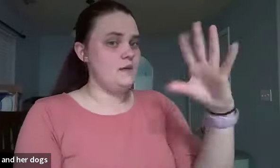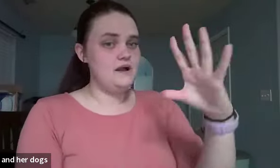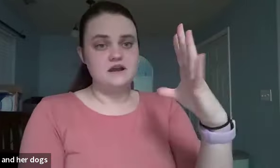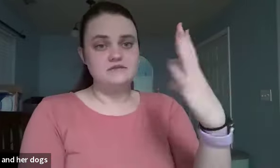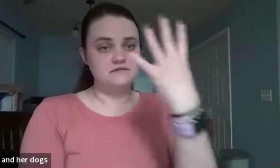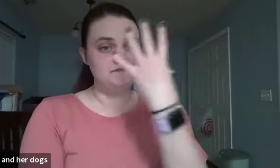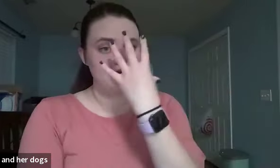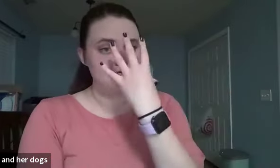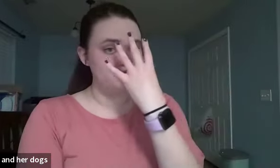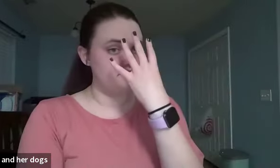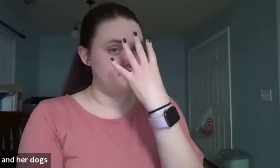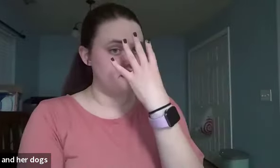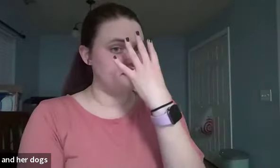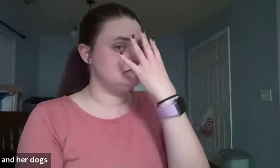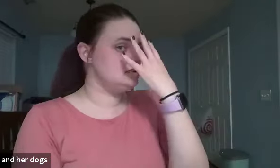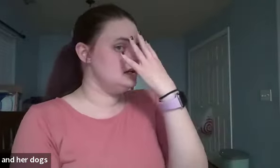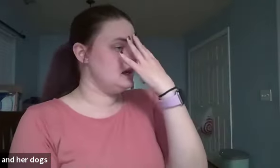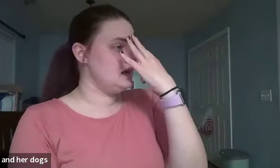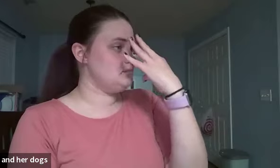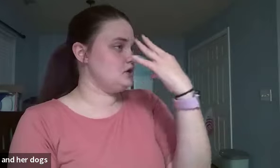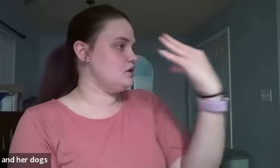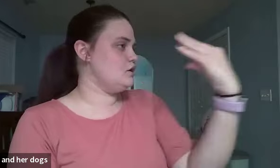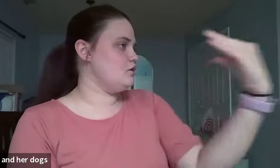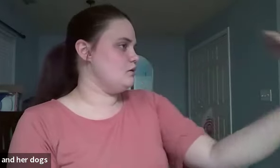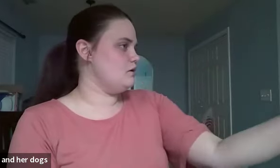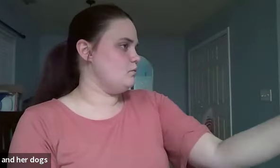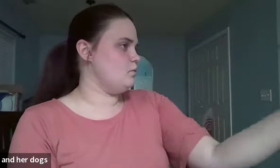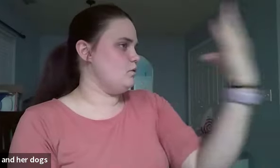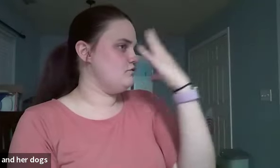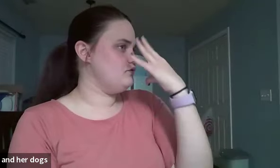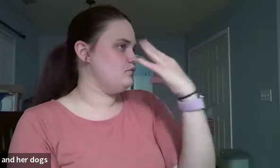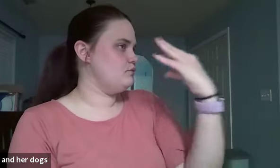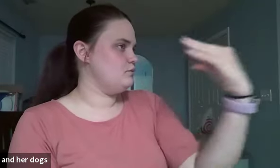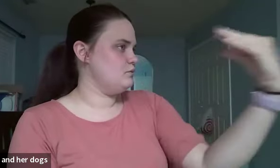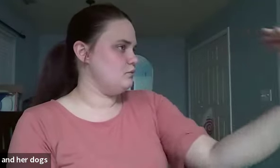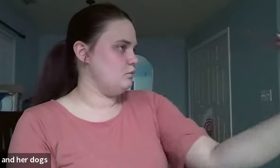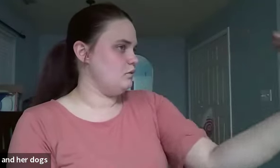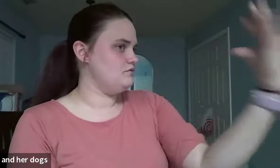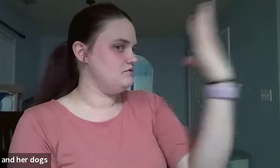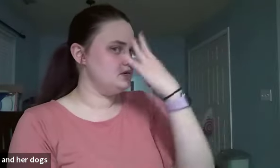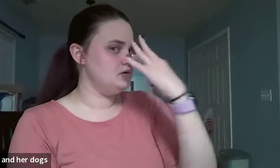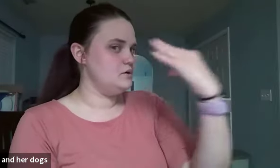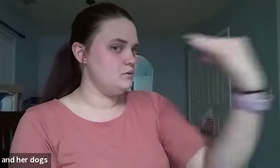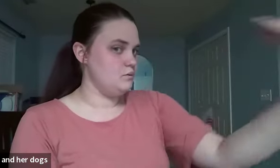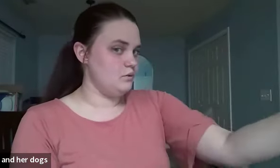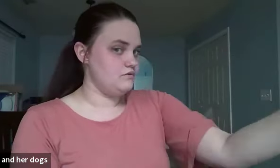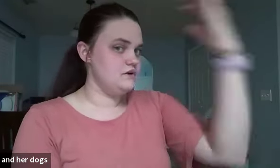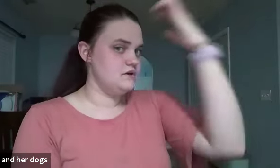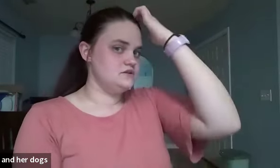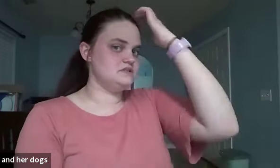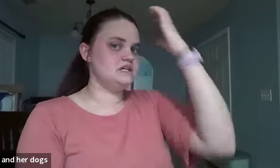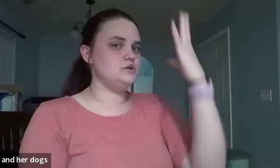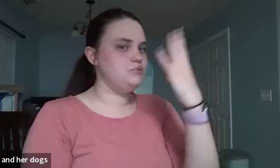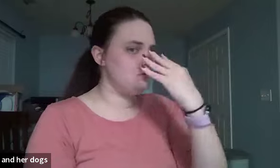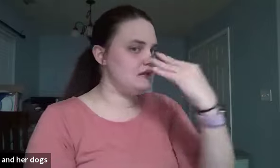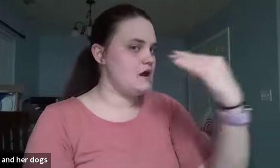I'm gonna have kind of like a 5 in my face and I'm gonna go wolf, wolf, wolf. So it's like you're pulling